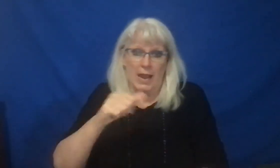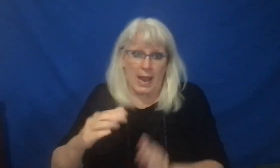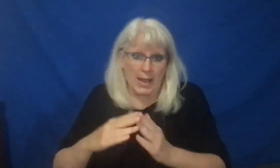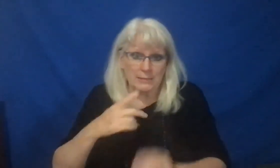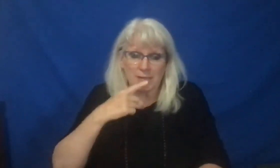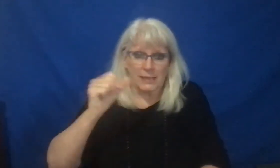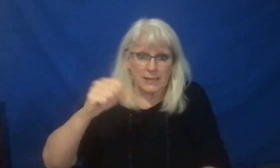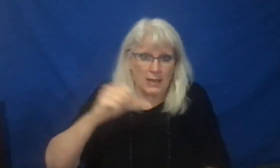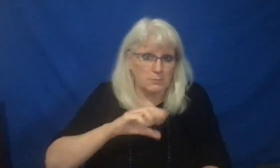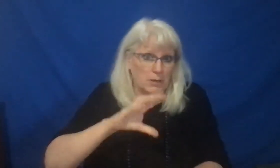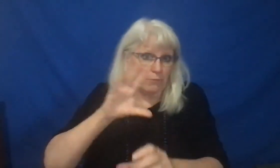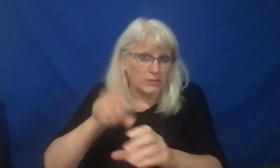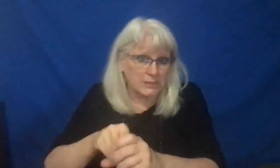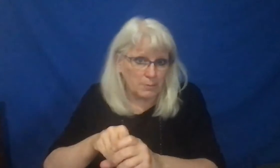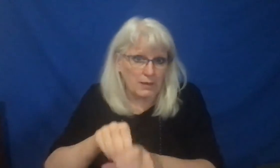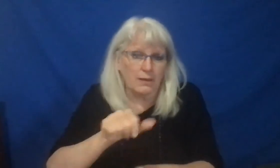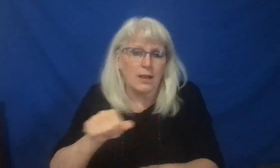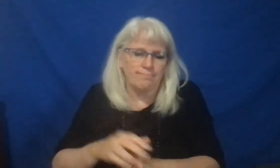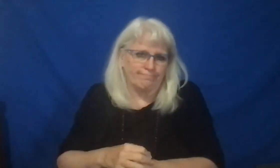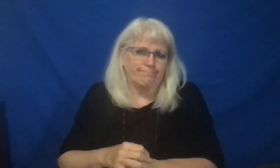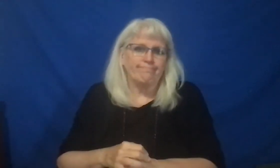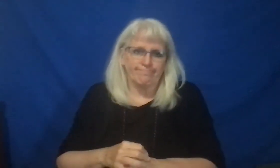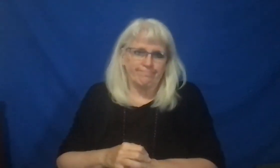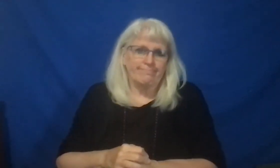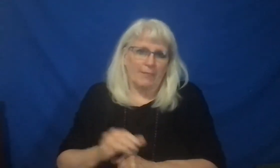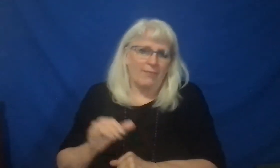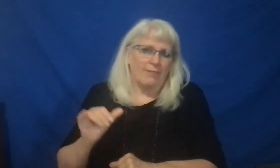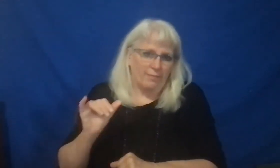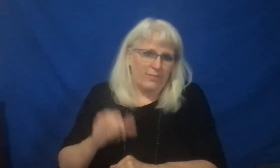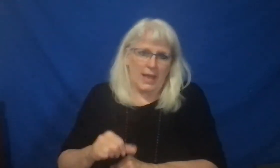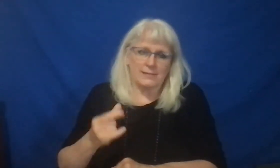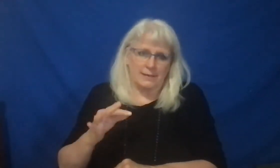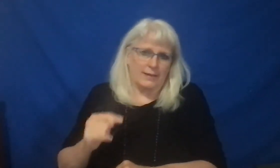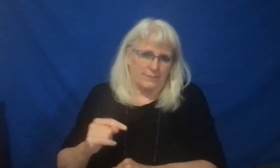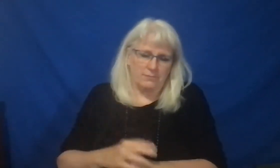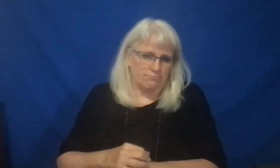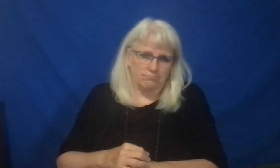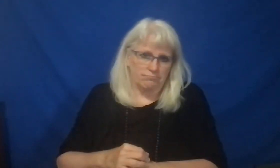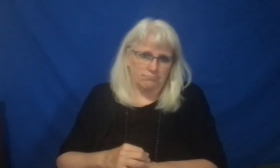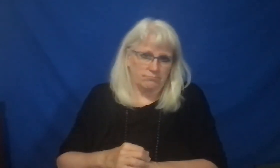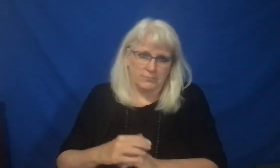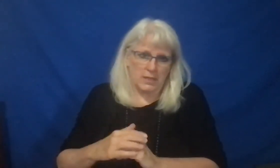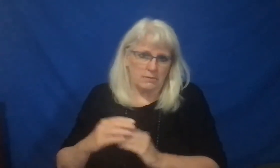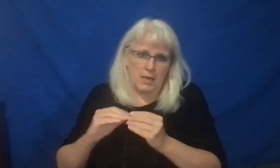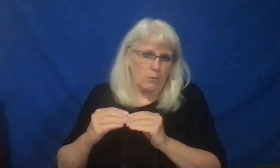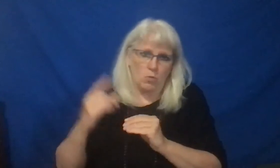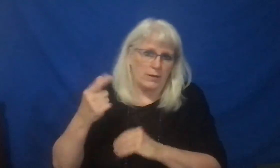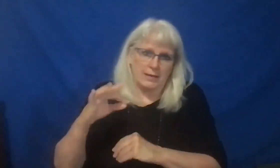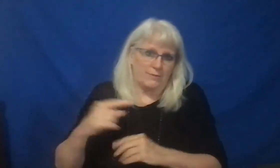been the most incredible gift of my life. My sponsor says all the time that when I